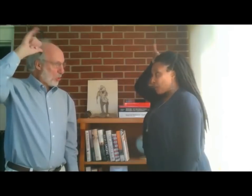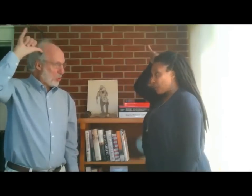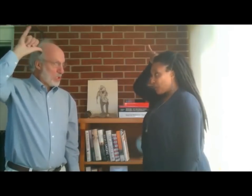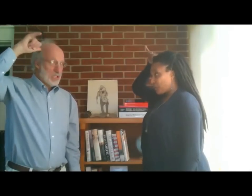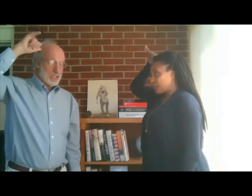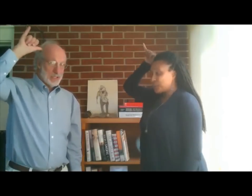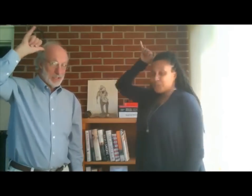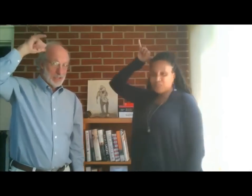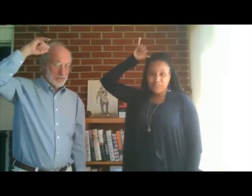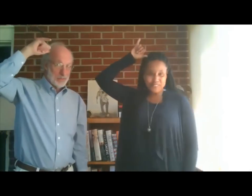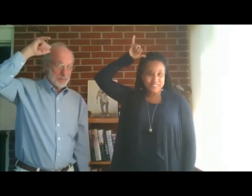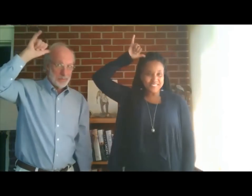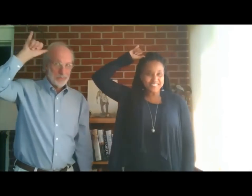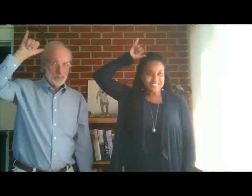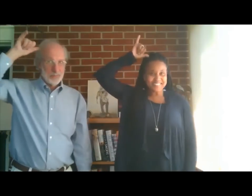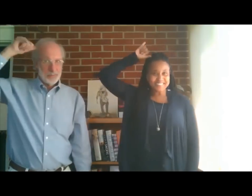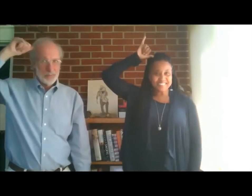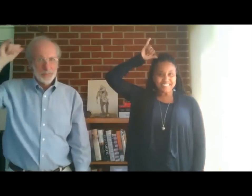Cow.